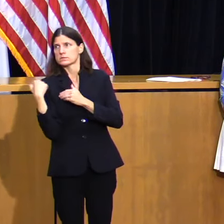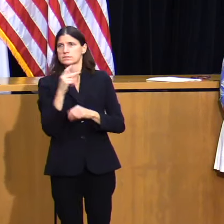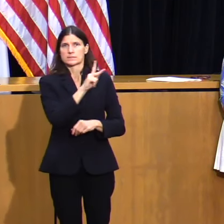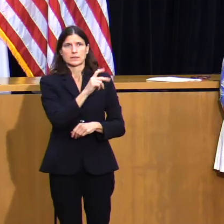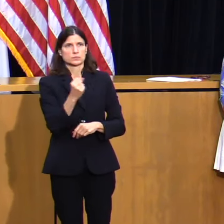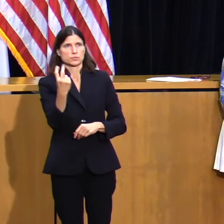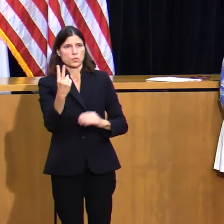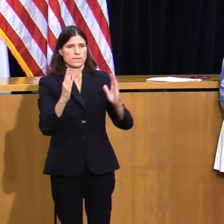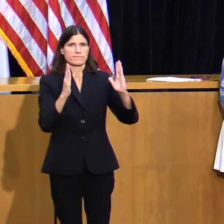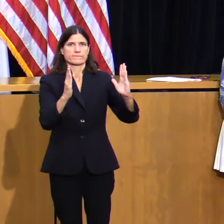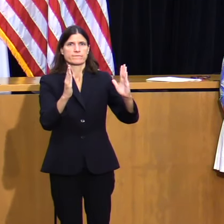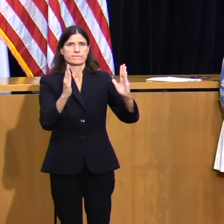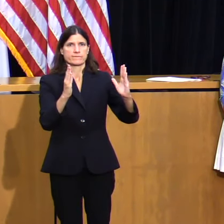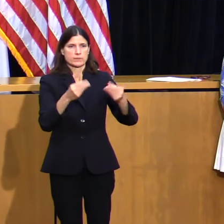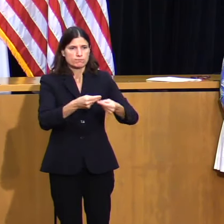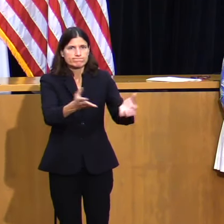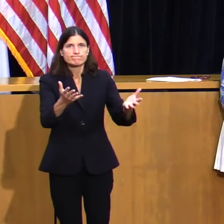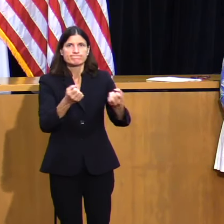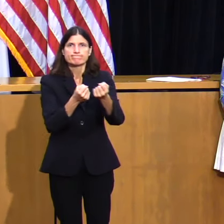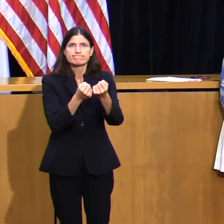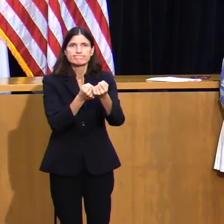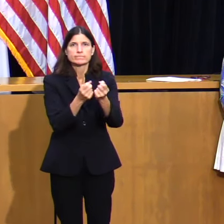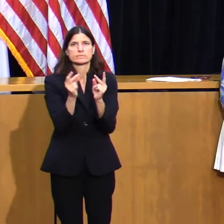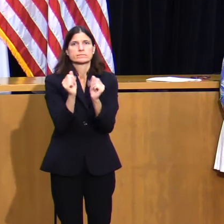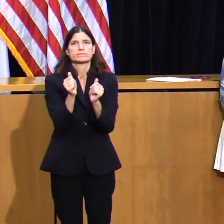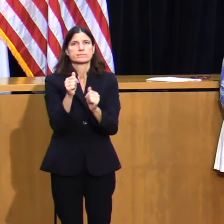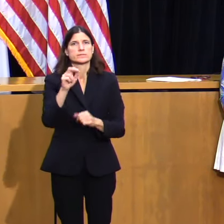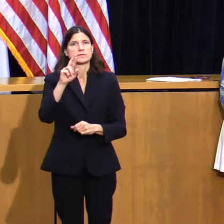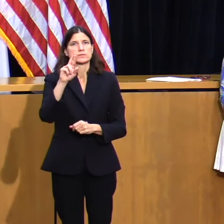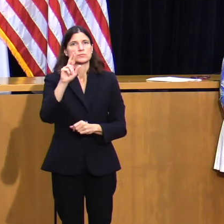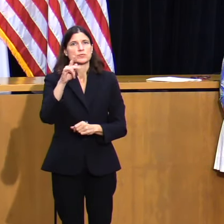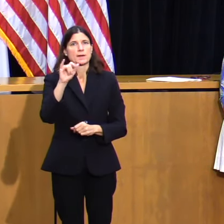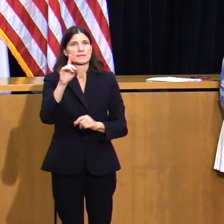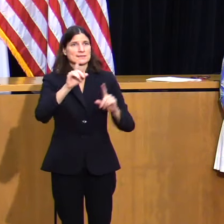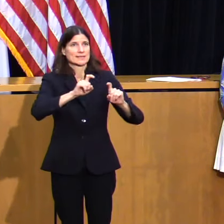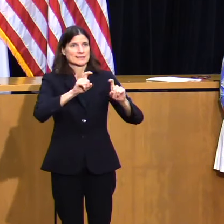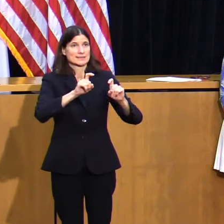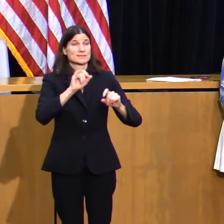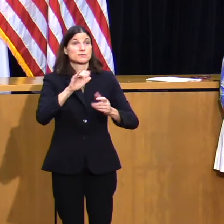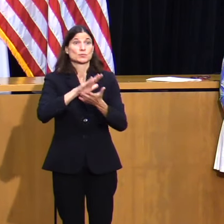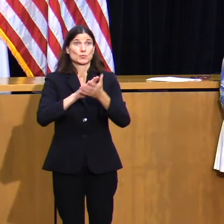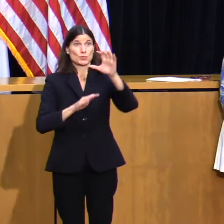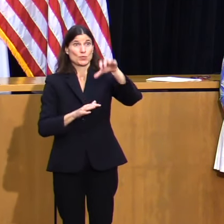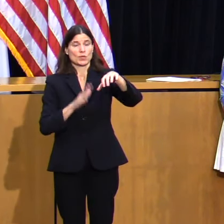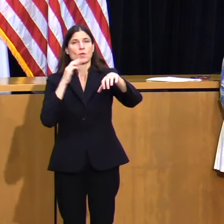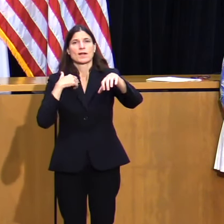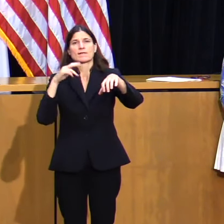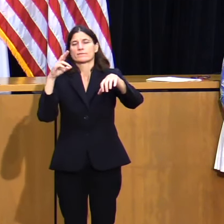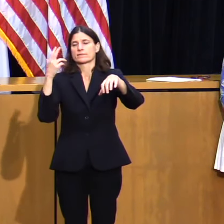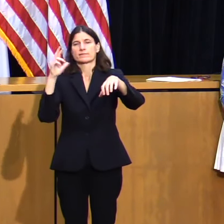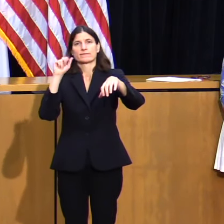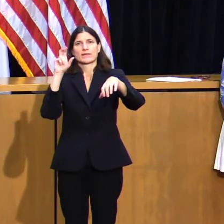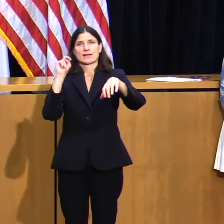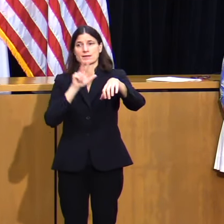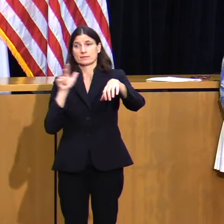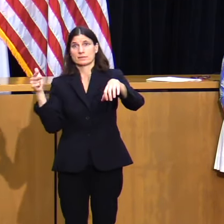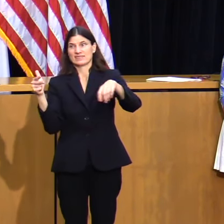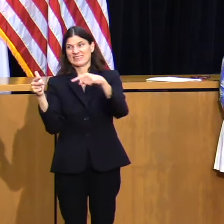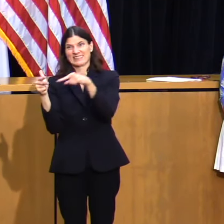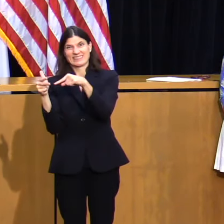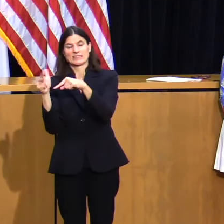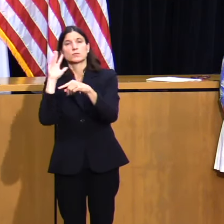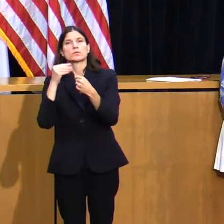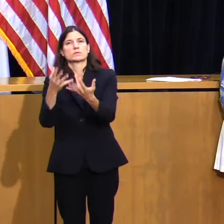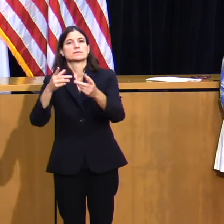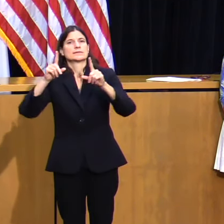to the mobile testing, the mobile testing capacity itself would basically be ordered by